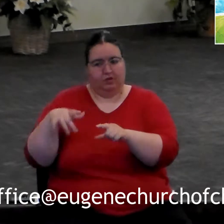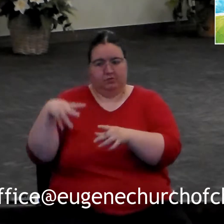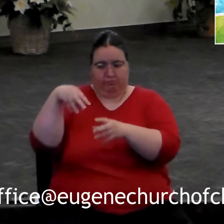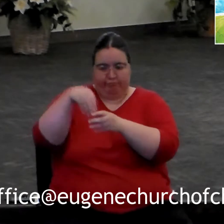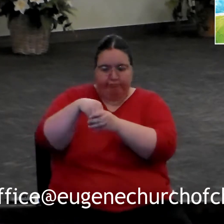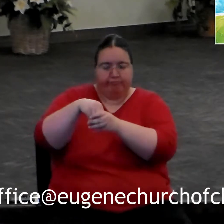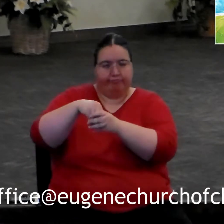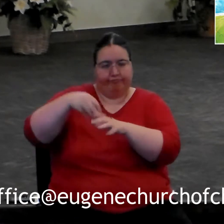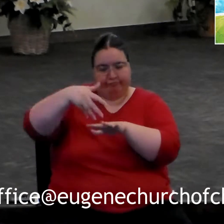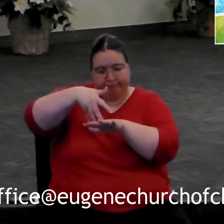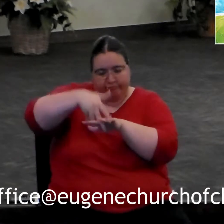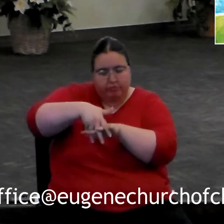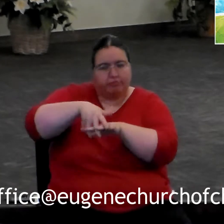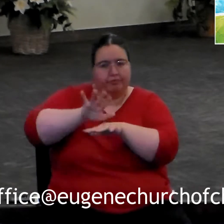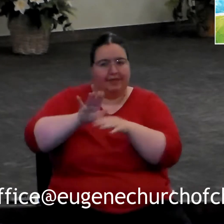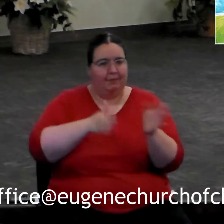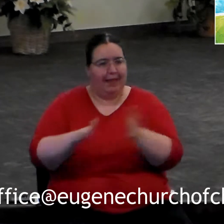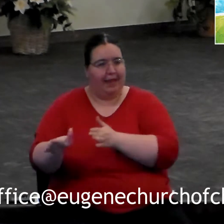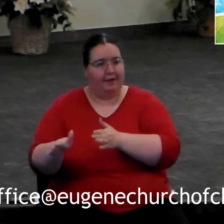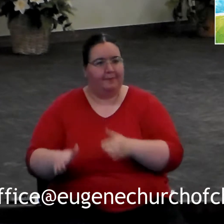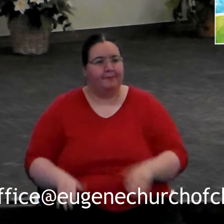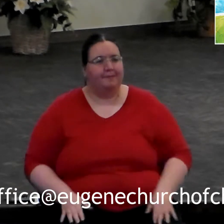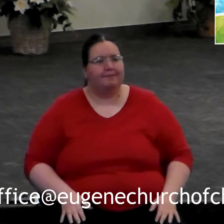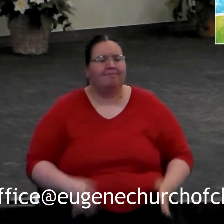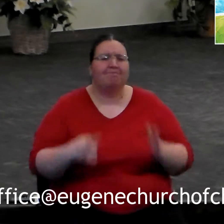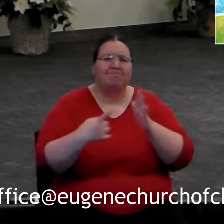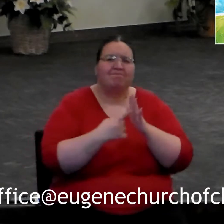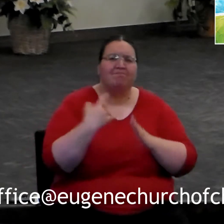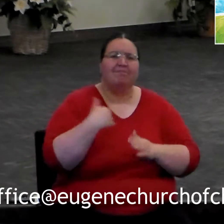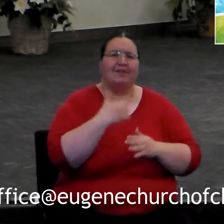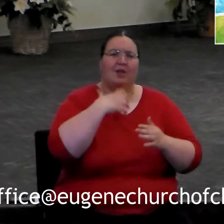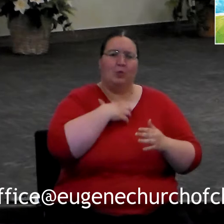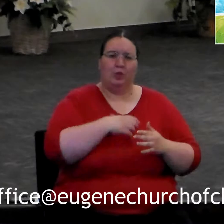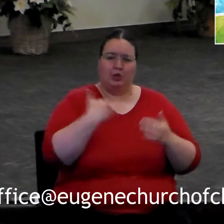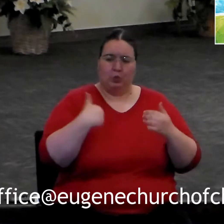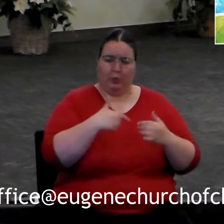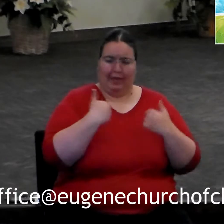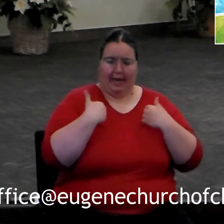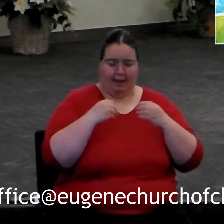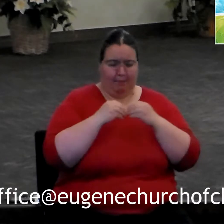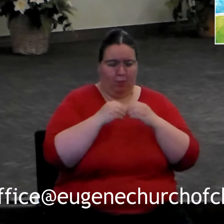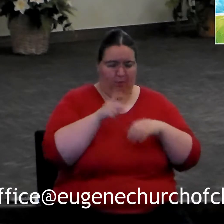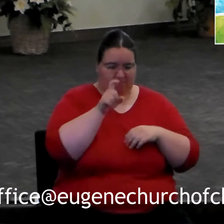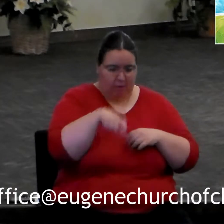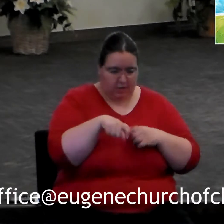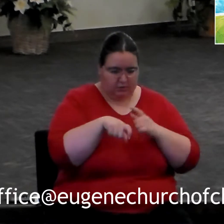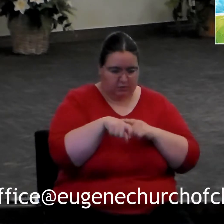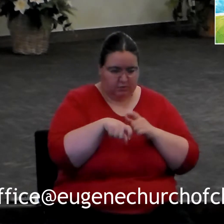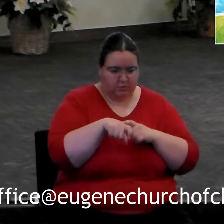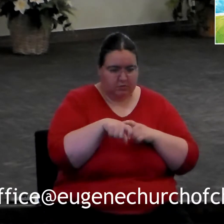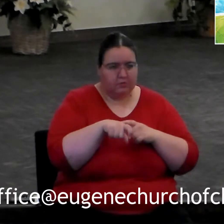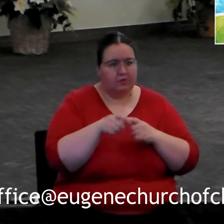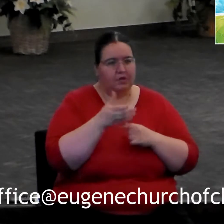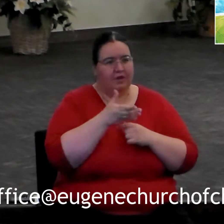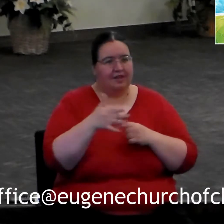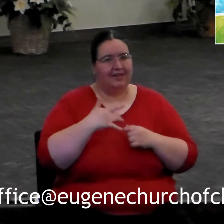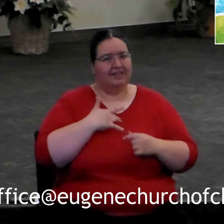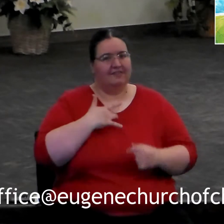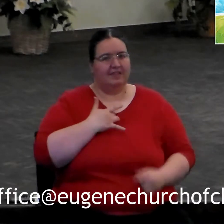Sometimes I wish we had a few more musts in our lives. A few more things that we felt that were just absolute, or if not, that they